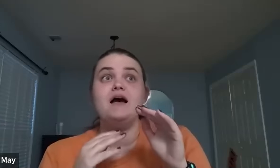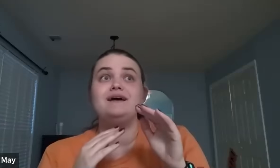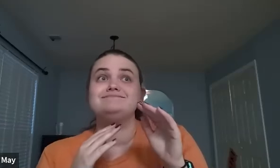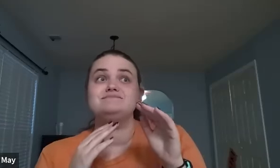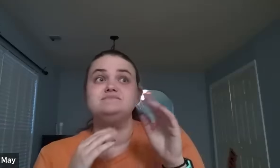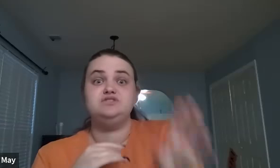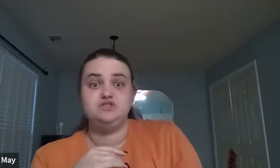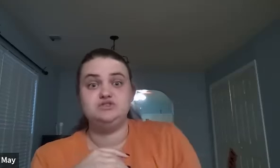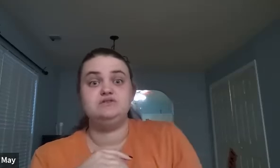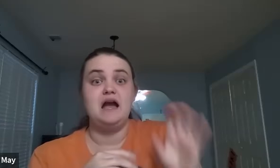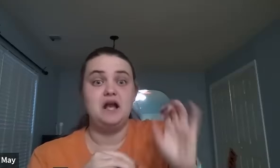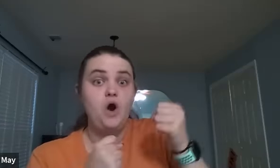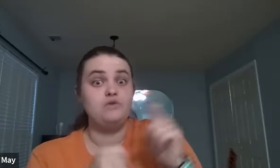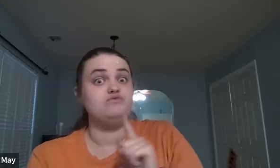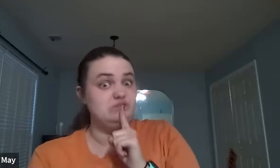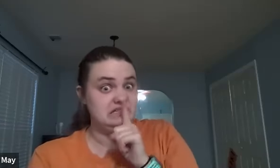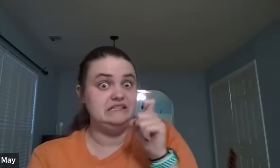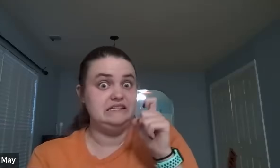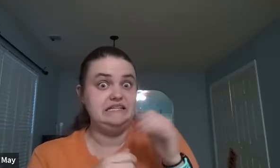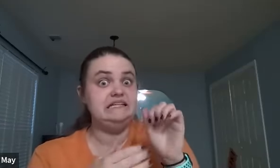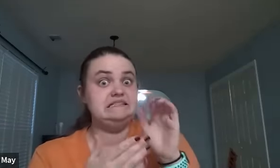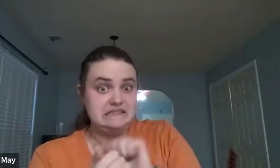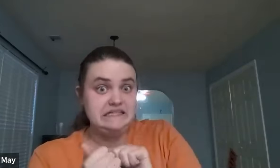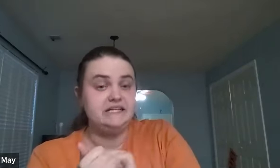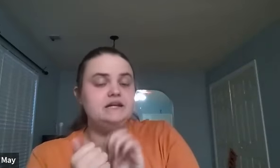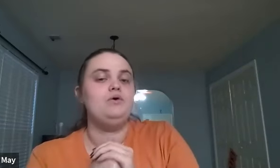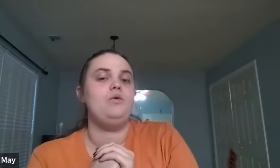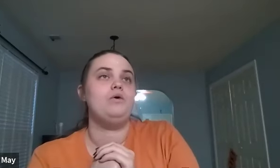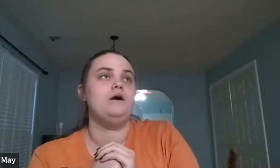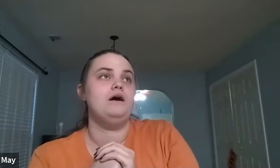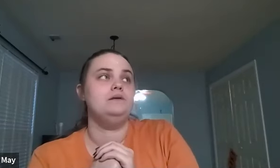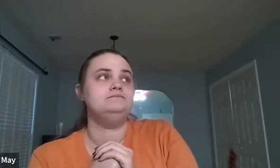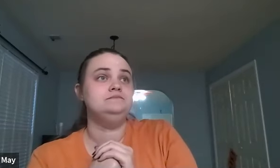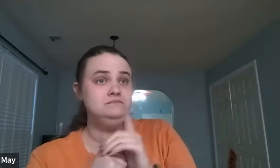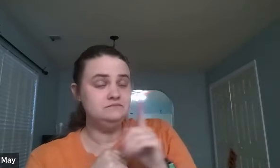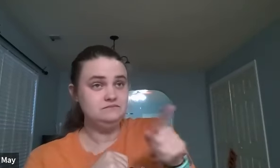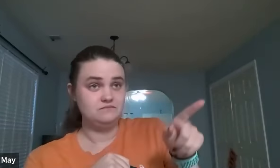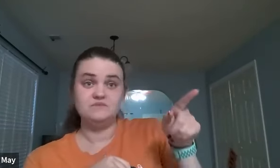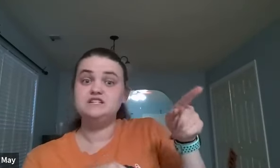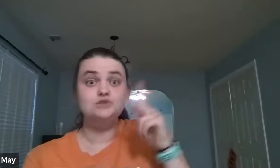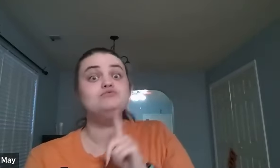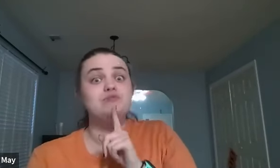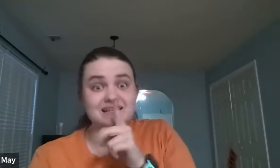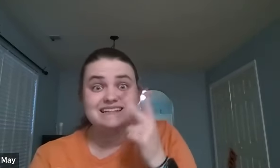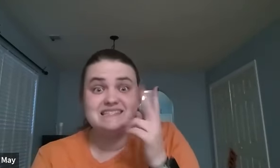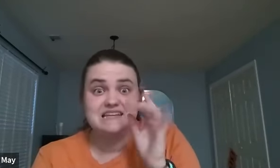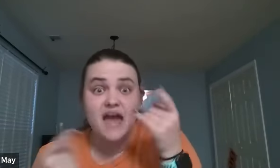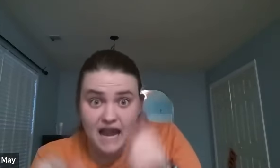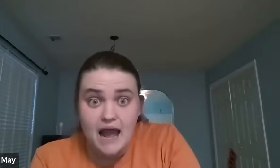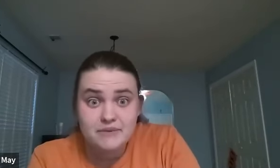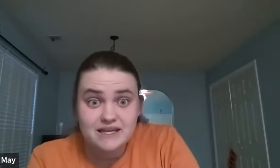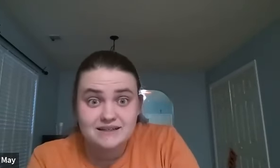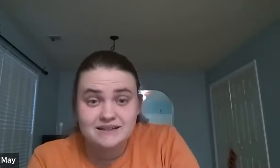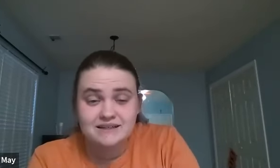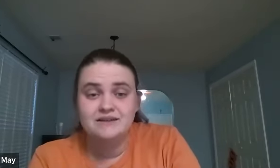that car really needs cleaning, or did you really see that happen?